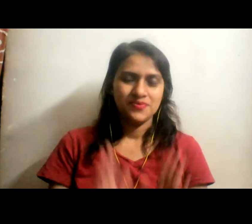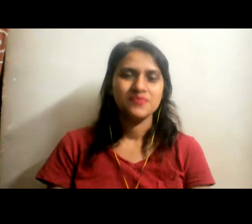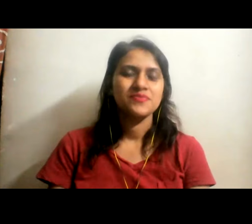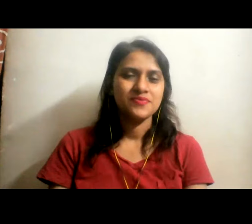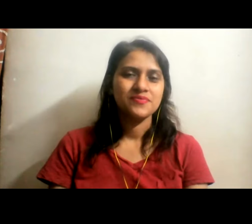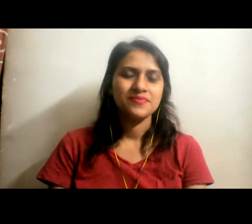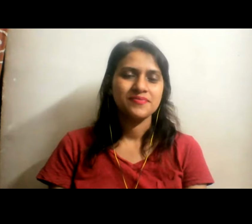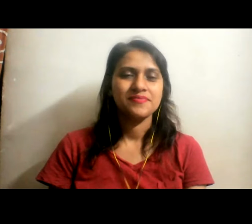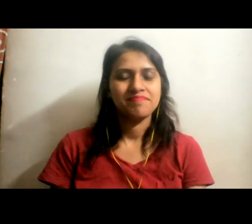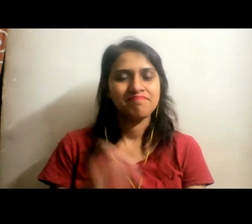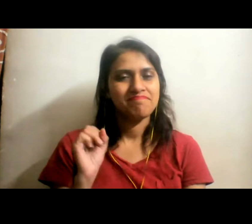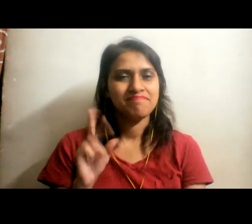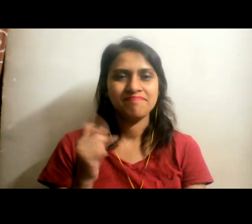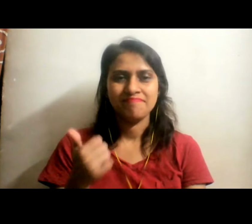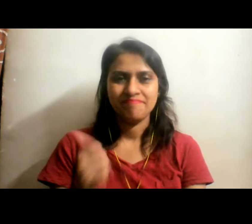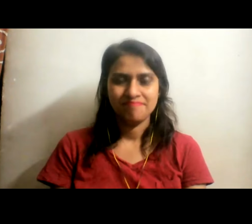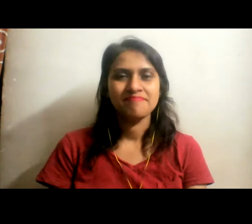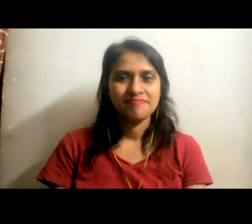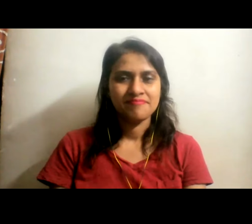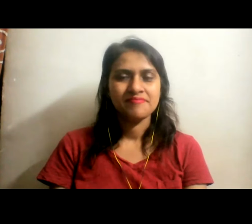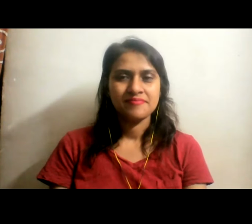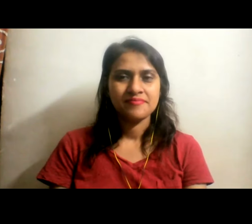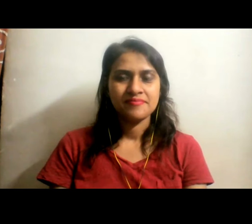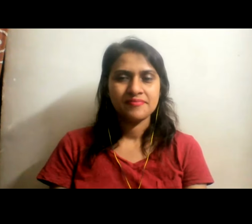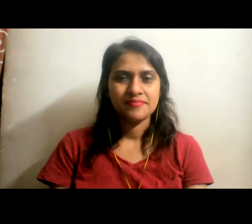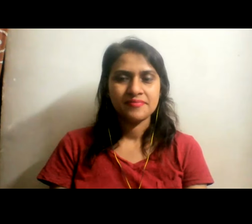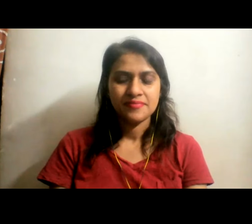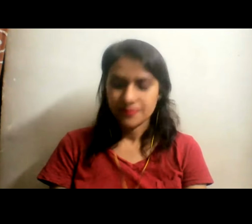Yeah. I have worked with tribes.